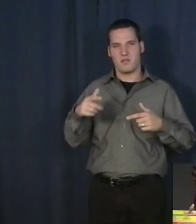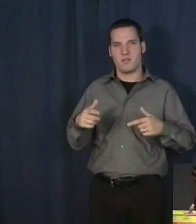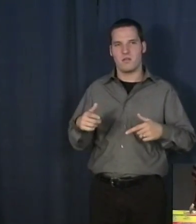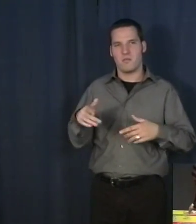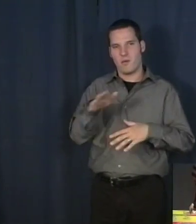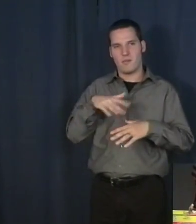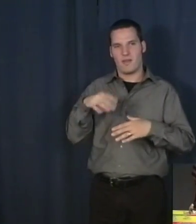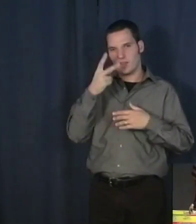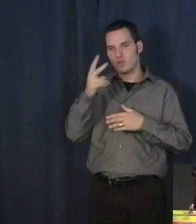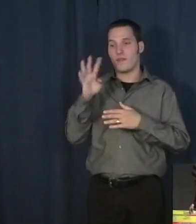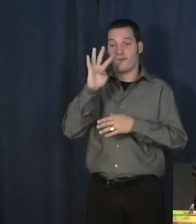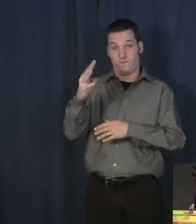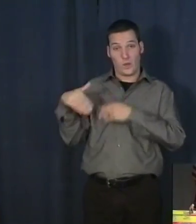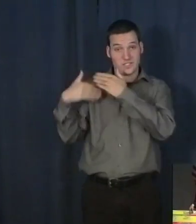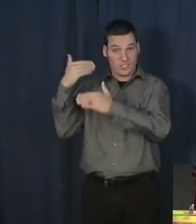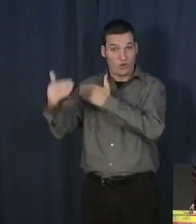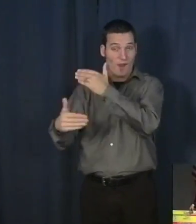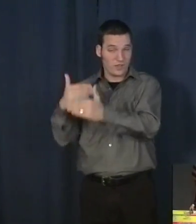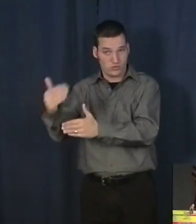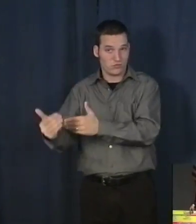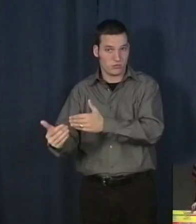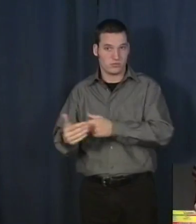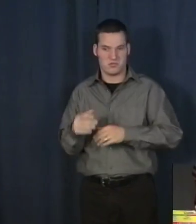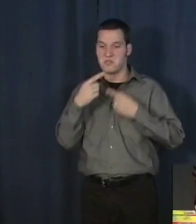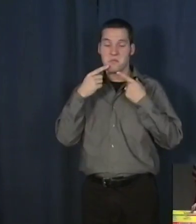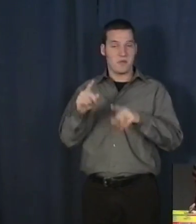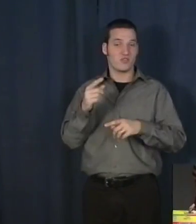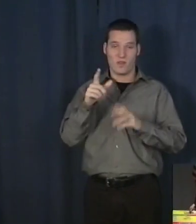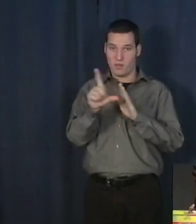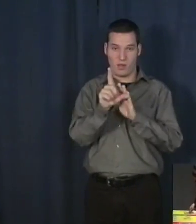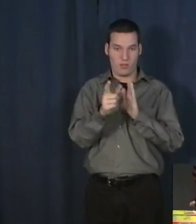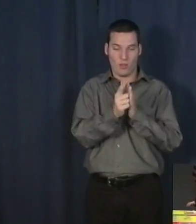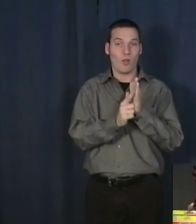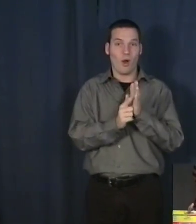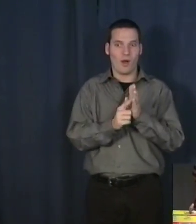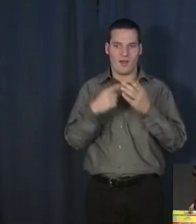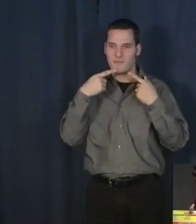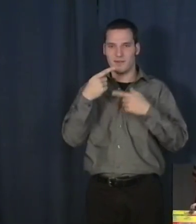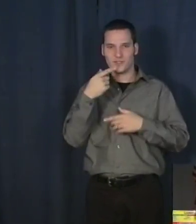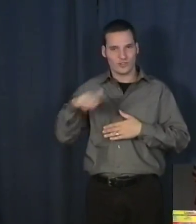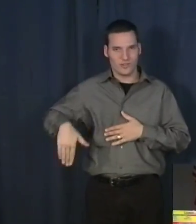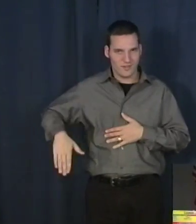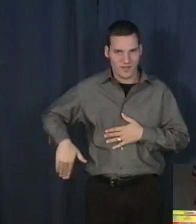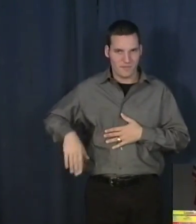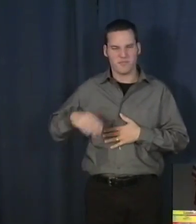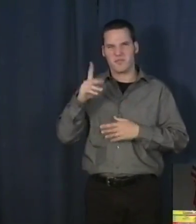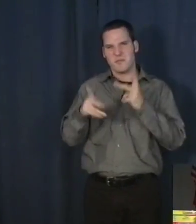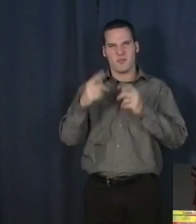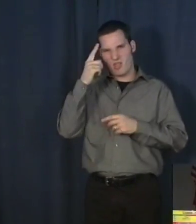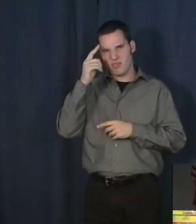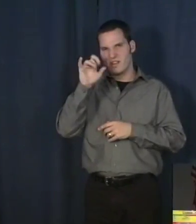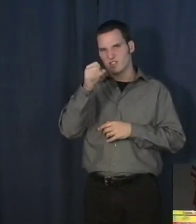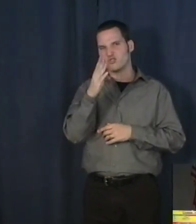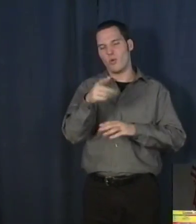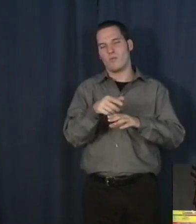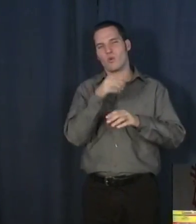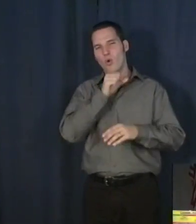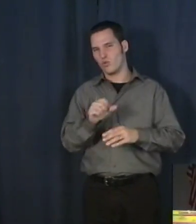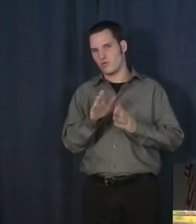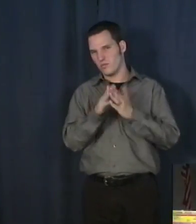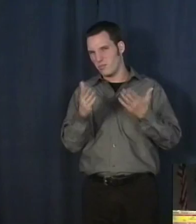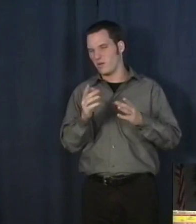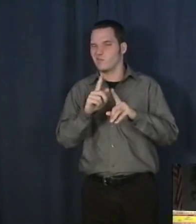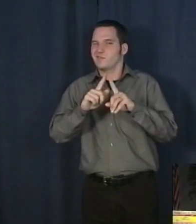lived right about in here. No mention of the law hadn't been given yet. Most people think Job was written probably the oldest book in the Bible, but not the first one in the